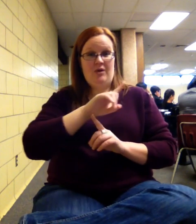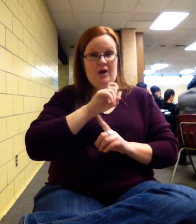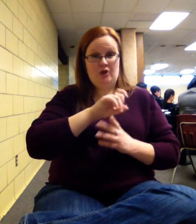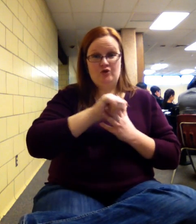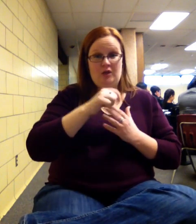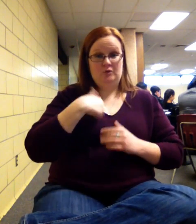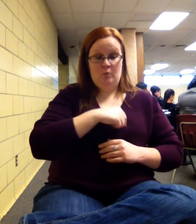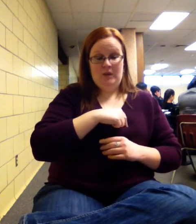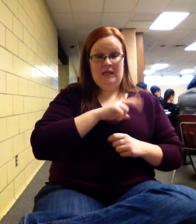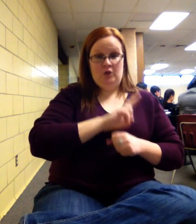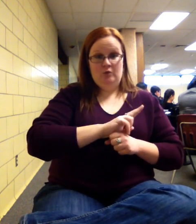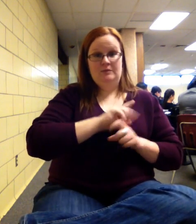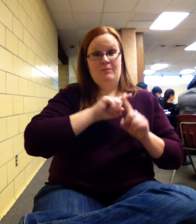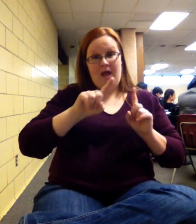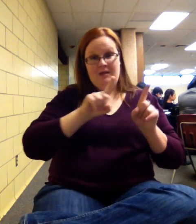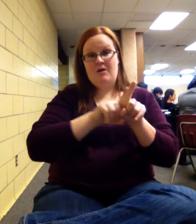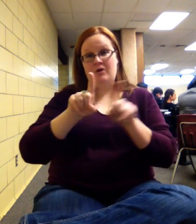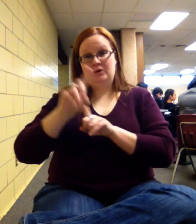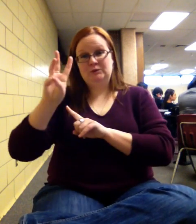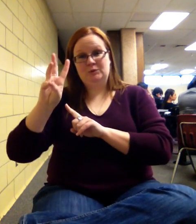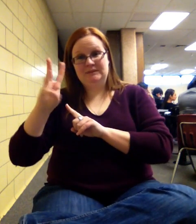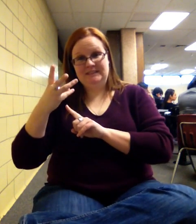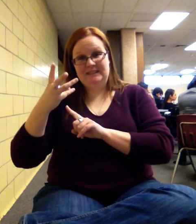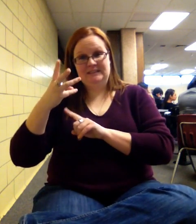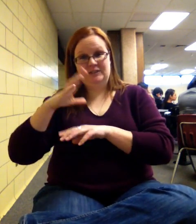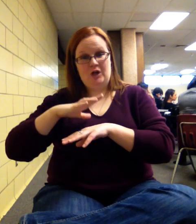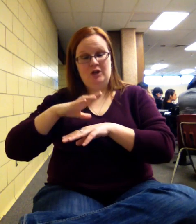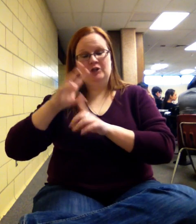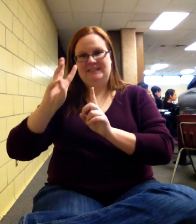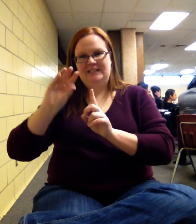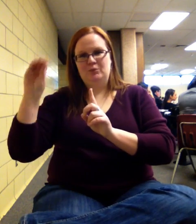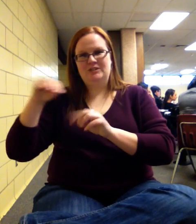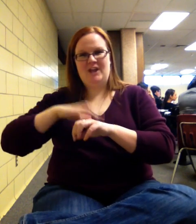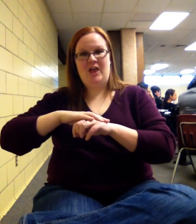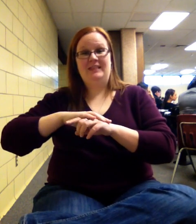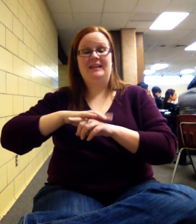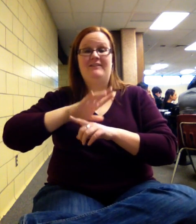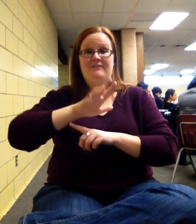6% on the $5 that the bank put in. So that's how it's being broken down.